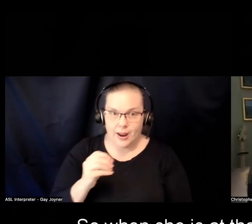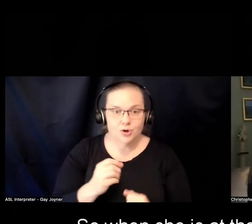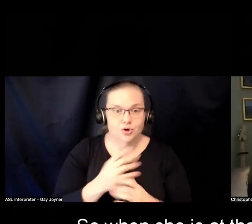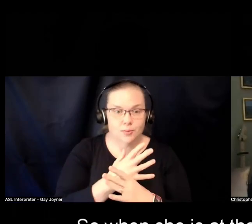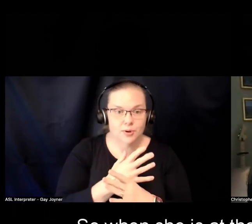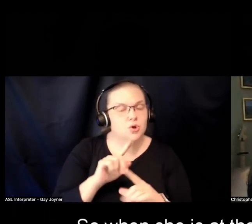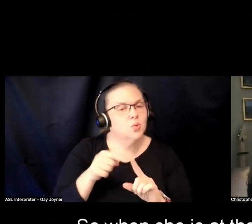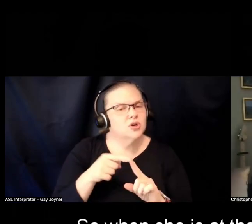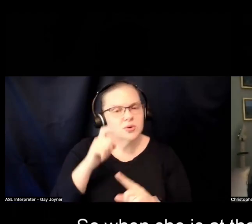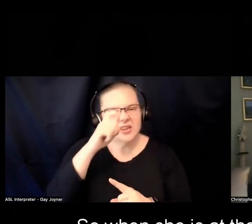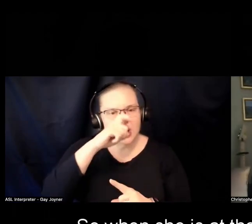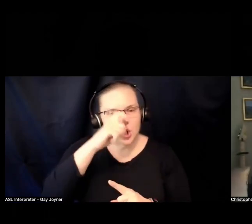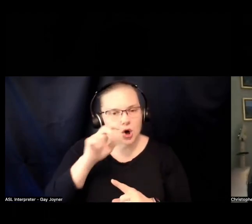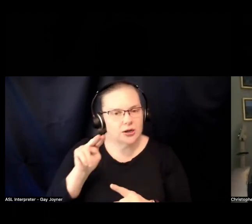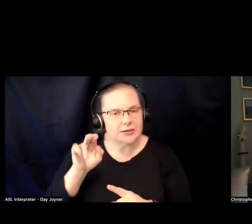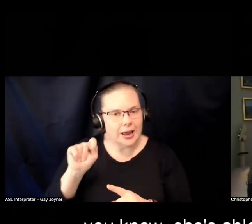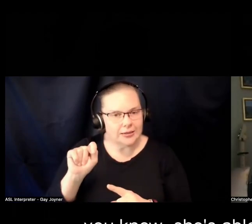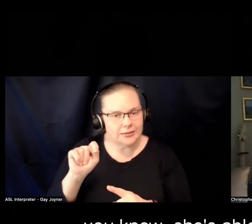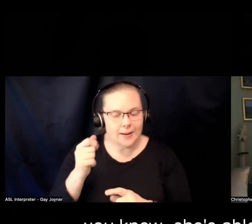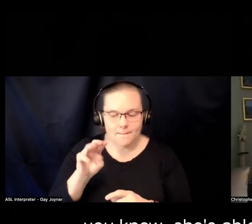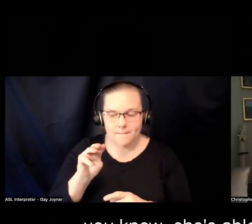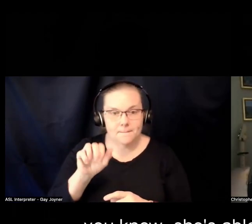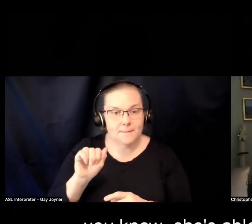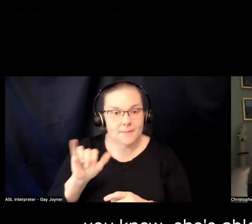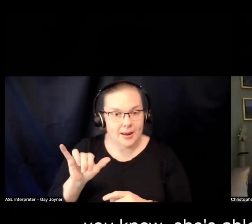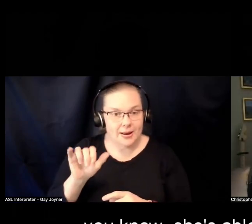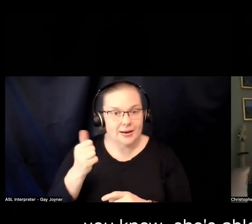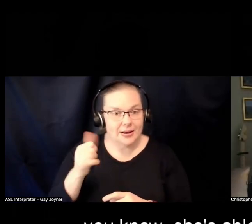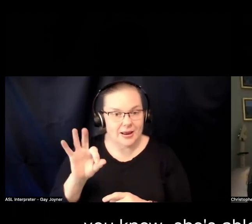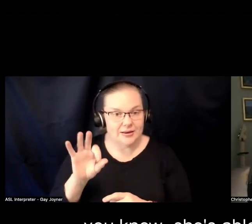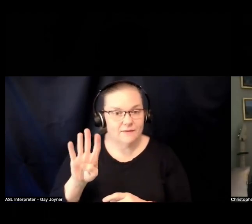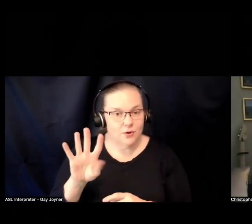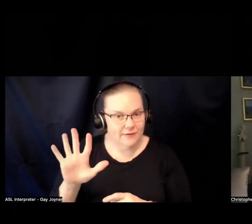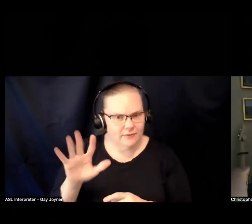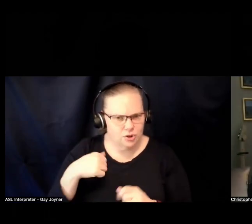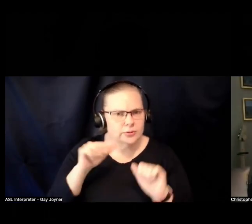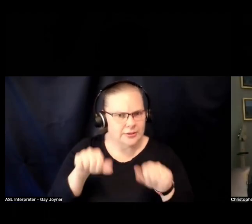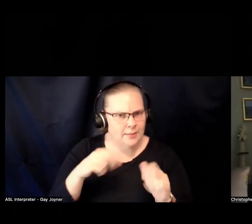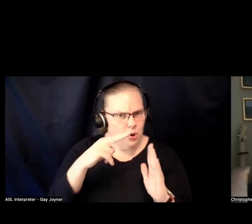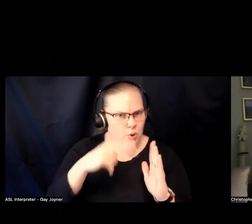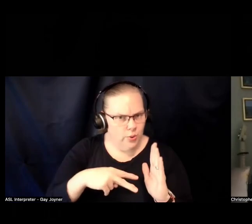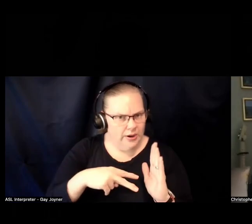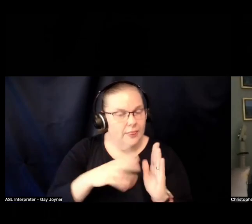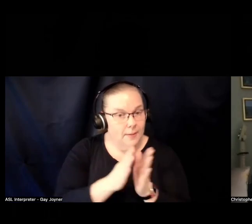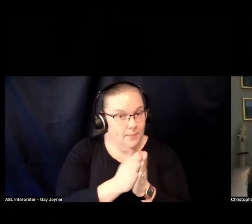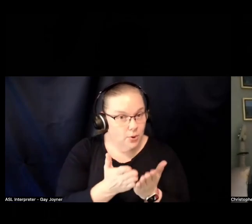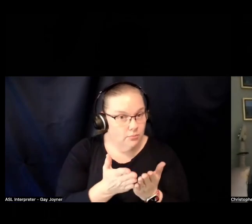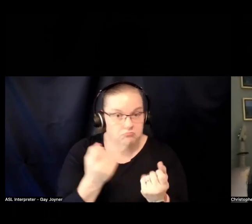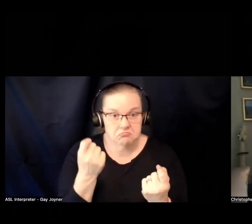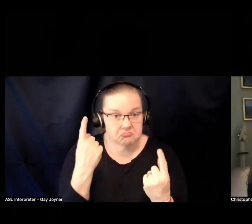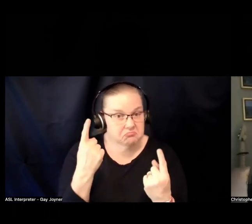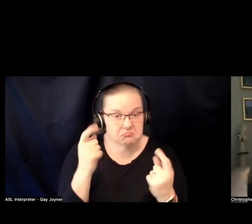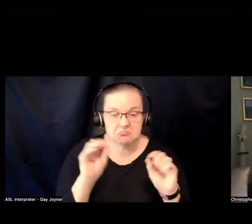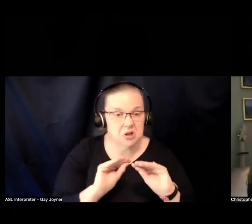Eagle's Nest in May of 1945, she's able to read what's in the book and understand what was going on.